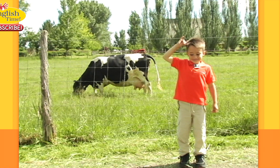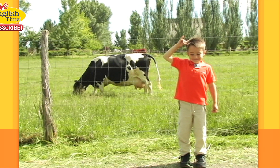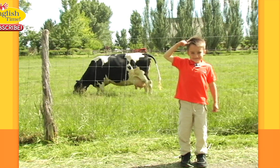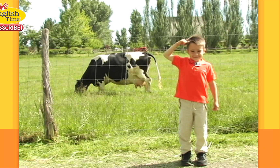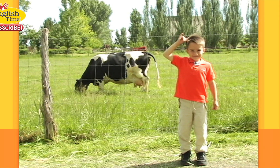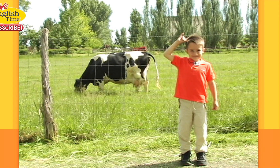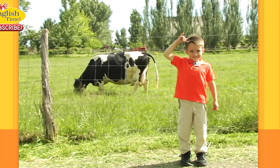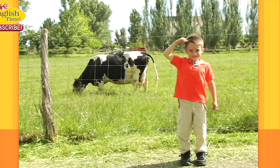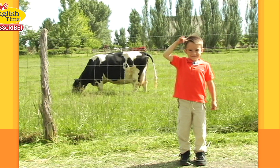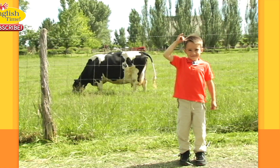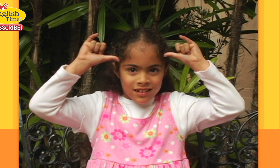Cow.